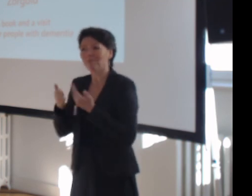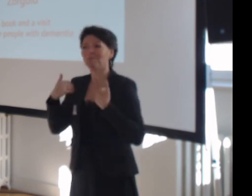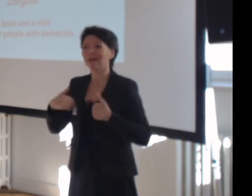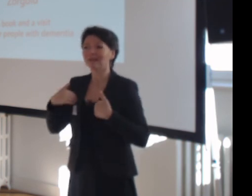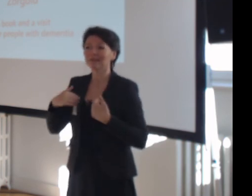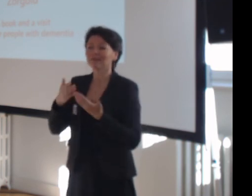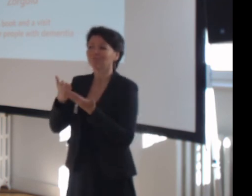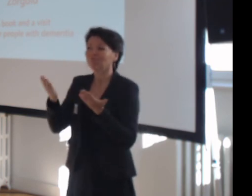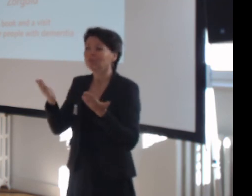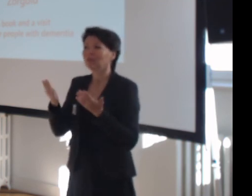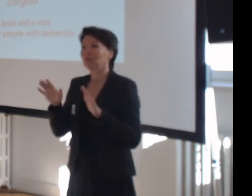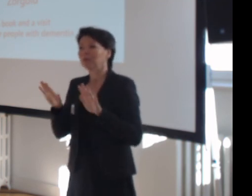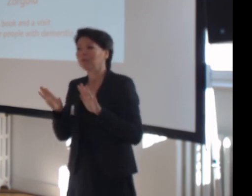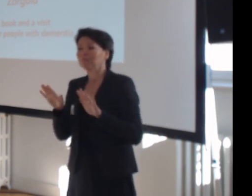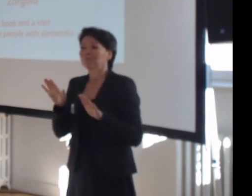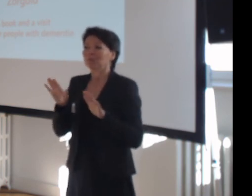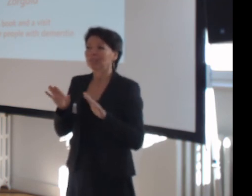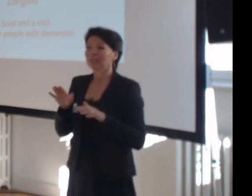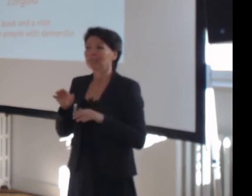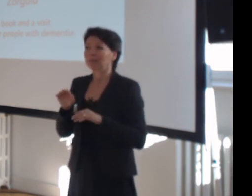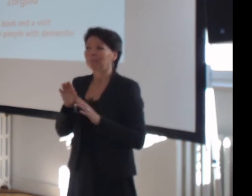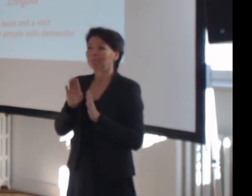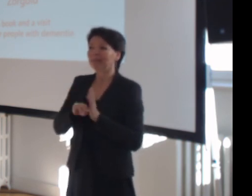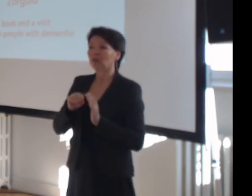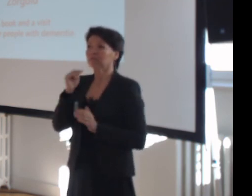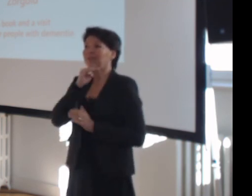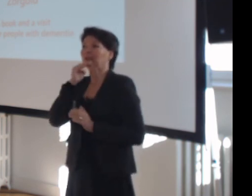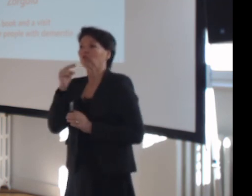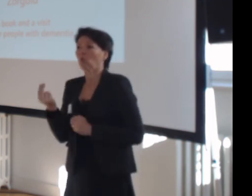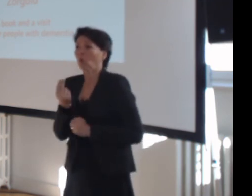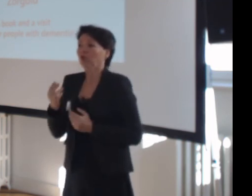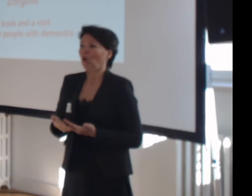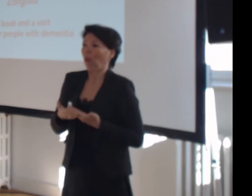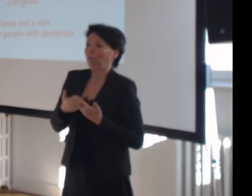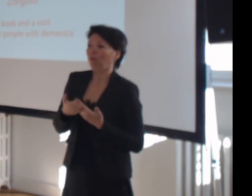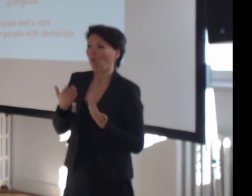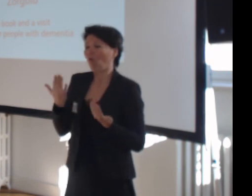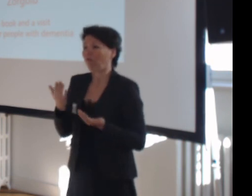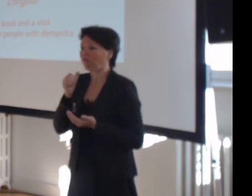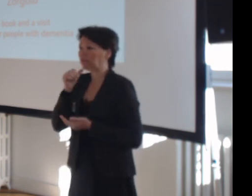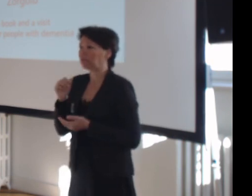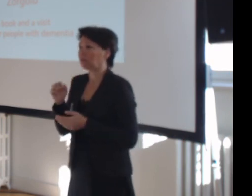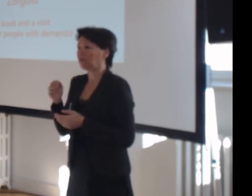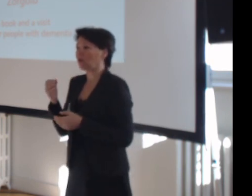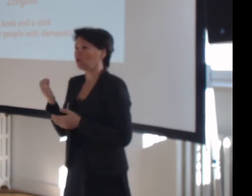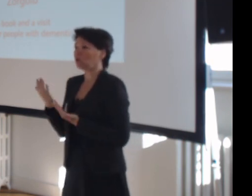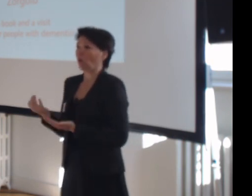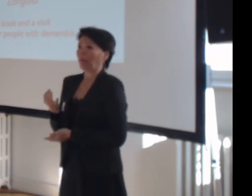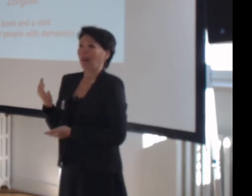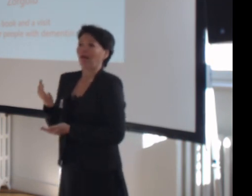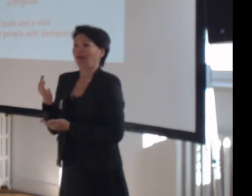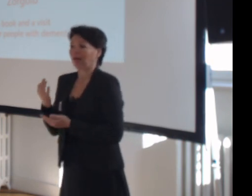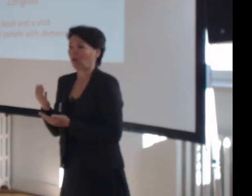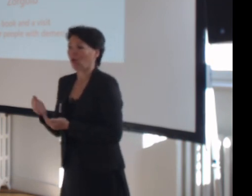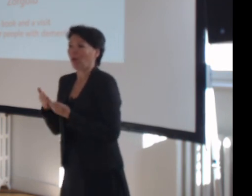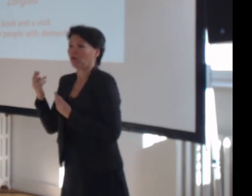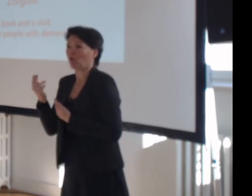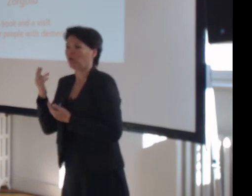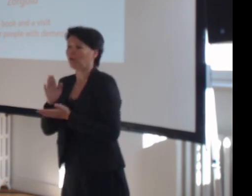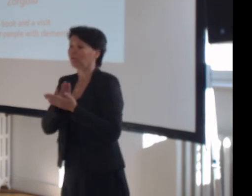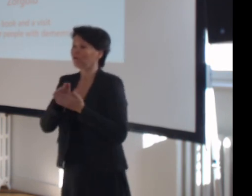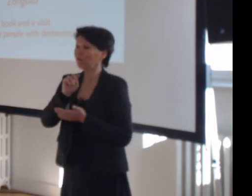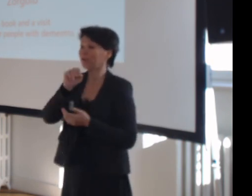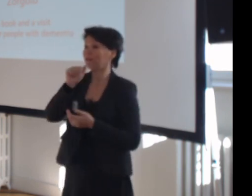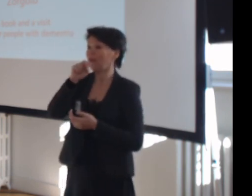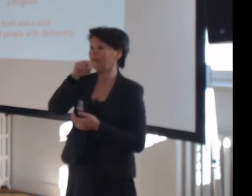with maybe a less acute need for help, but not less important. People like, for example, Nancy, who have